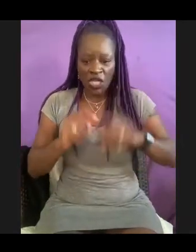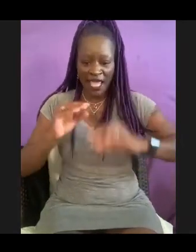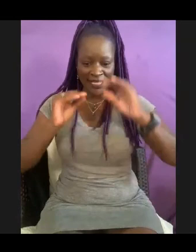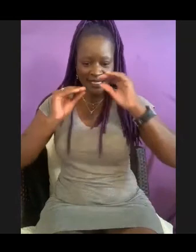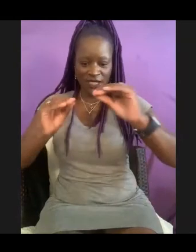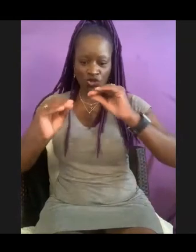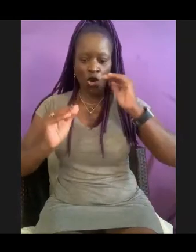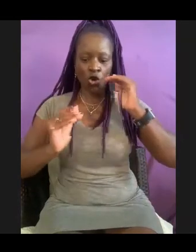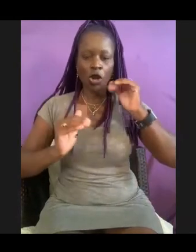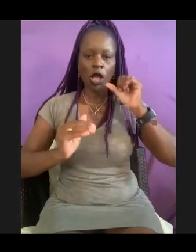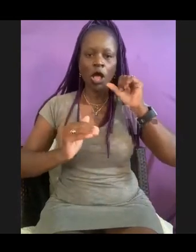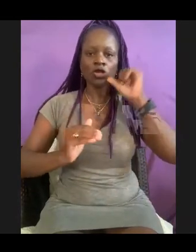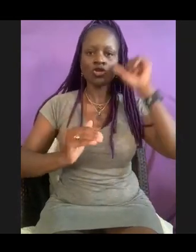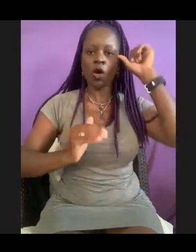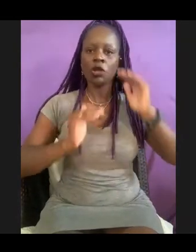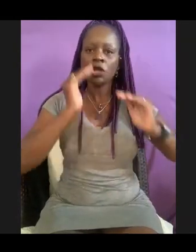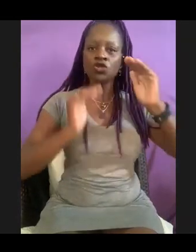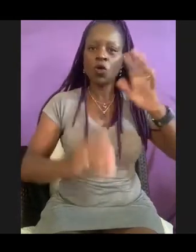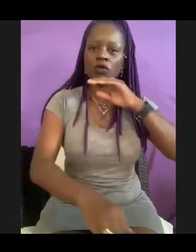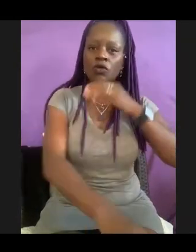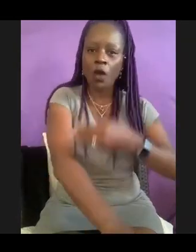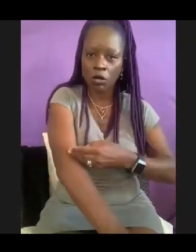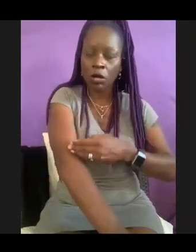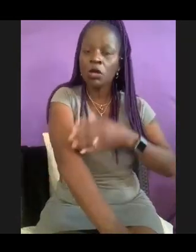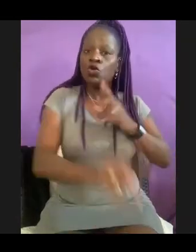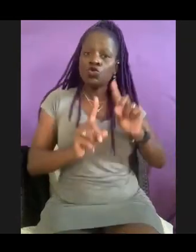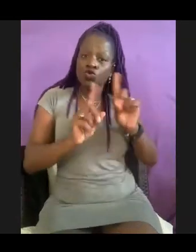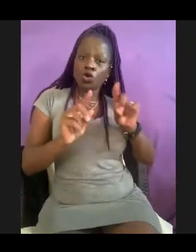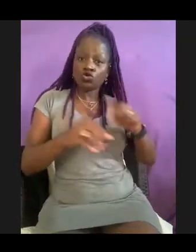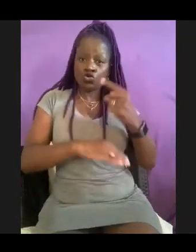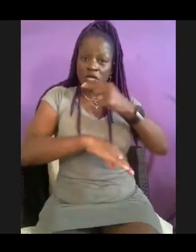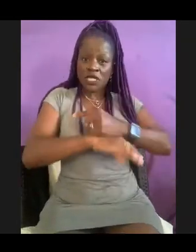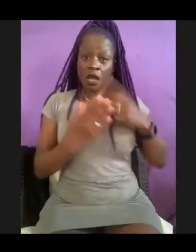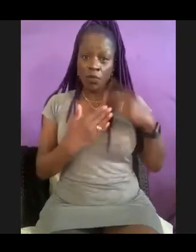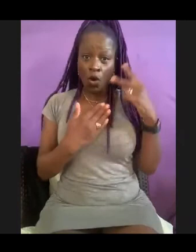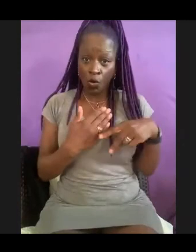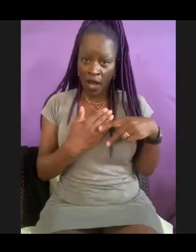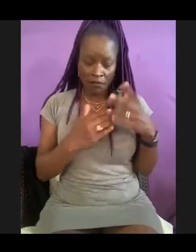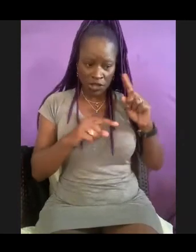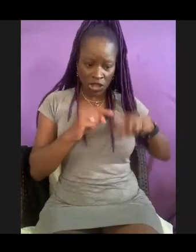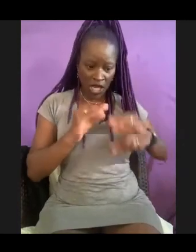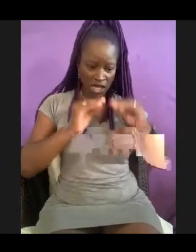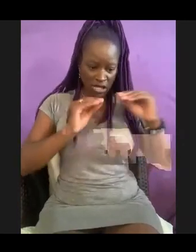significant disability who attends a day program how to protect her.